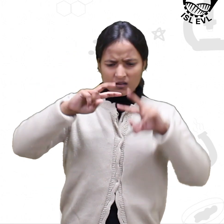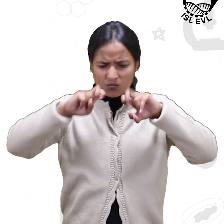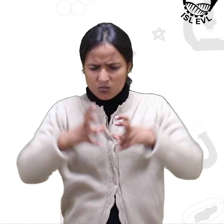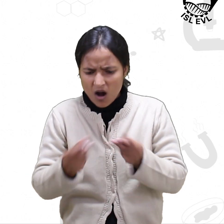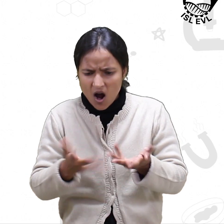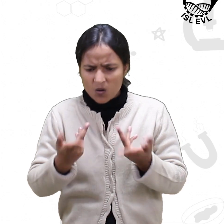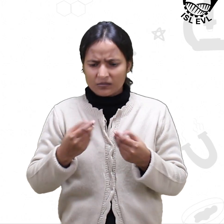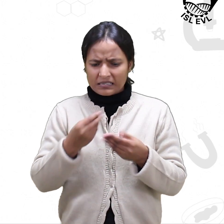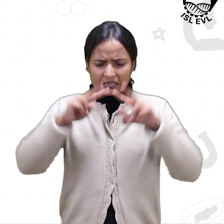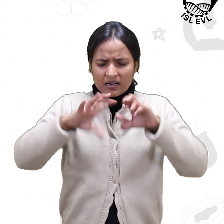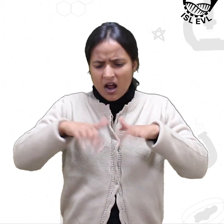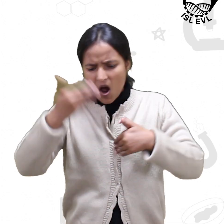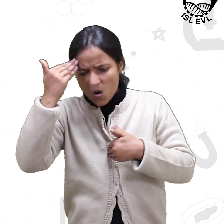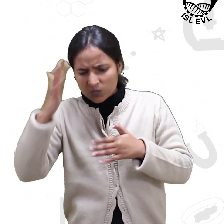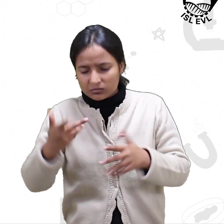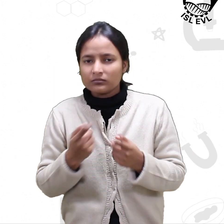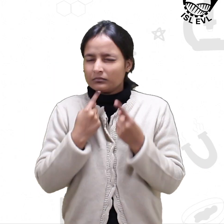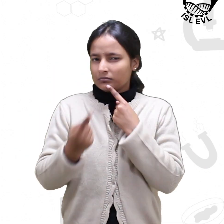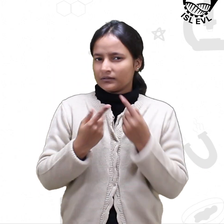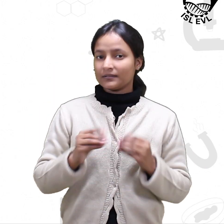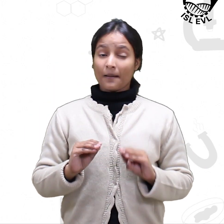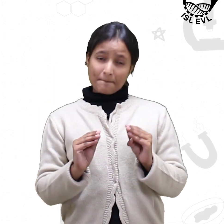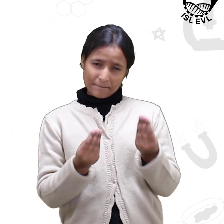many. Then let's talk to Dr. Shiba Vasu.